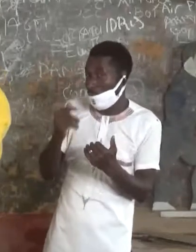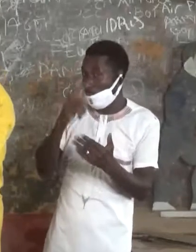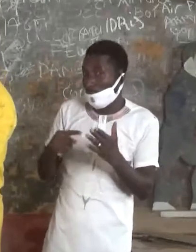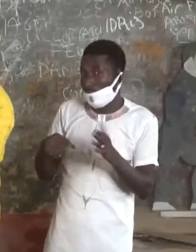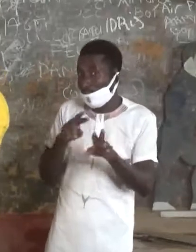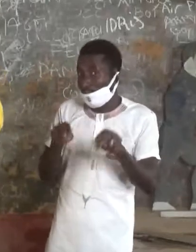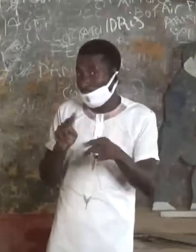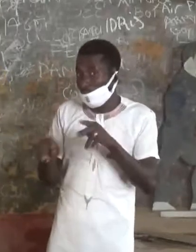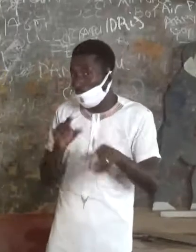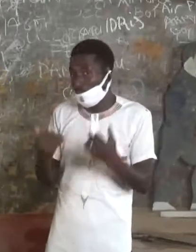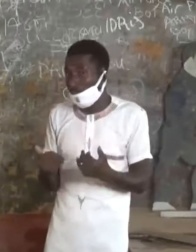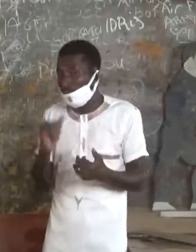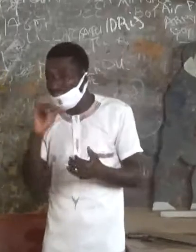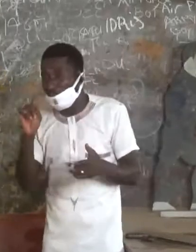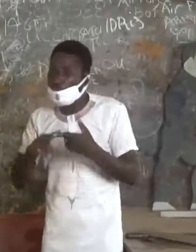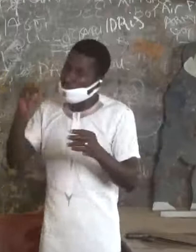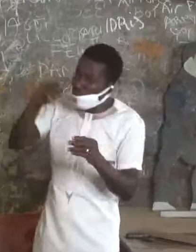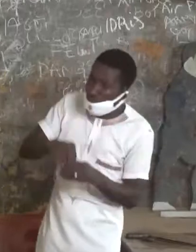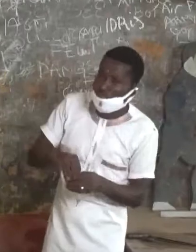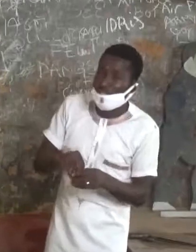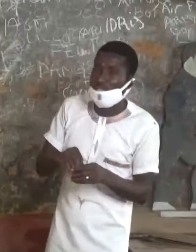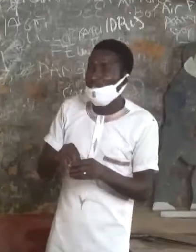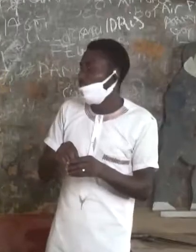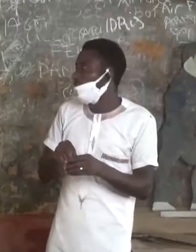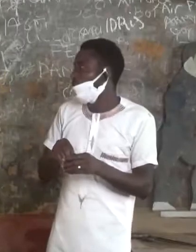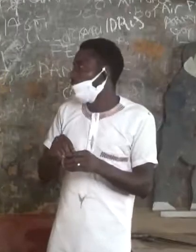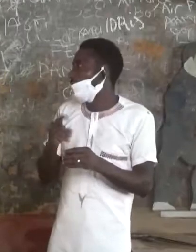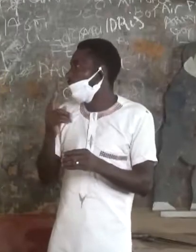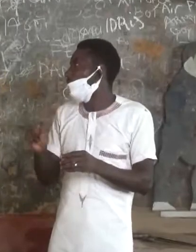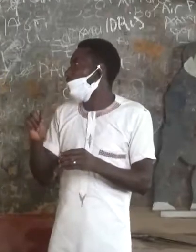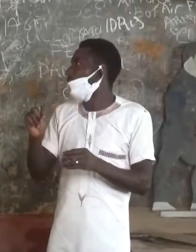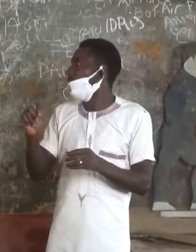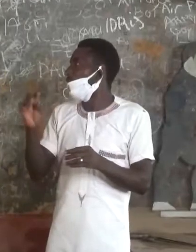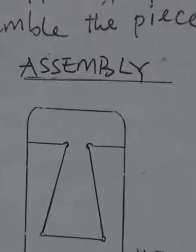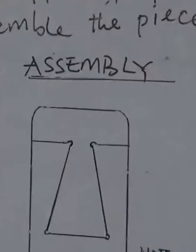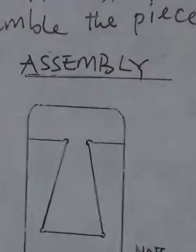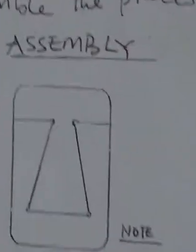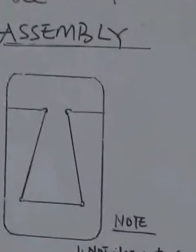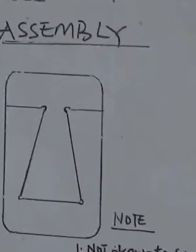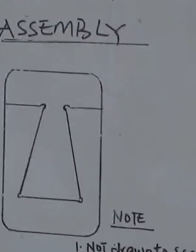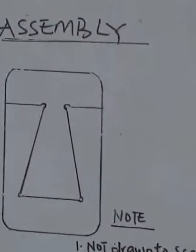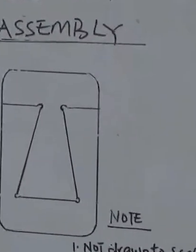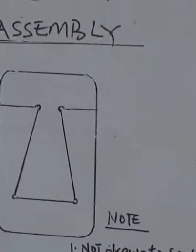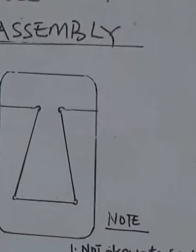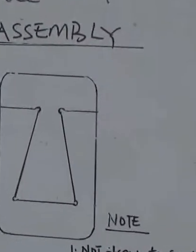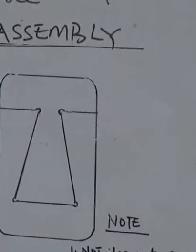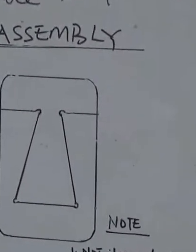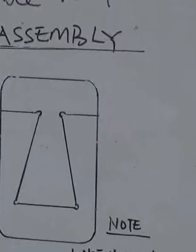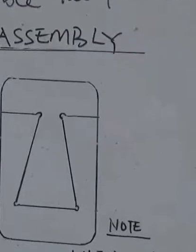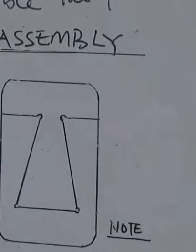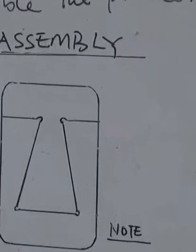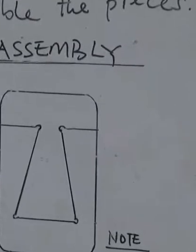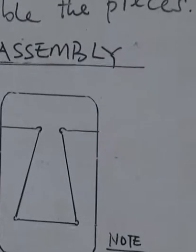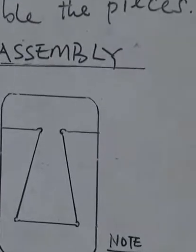now is to put my steel rule where my 20 is marked on the